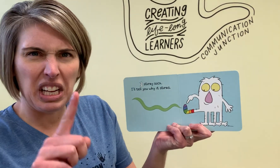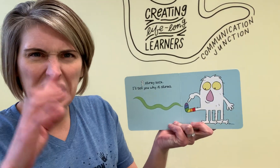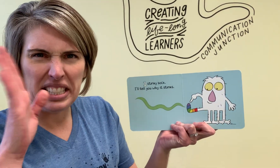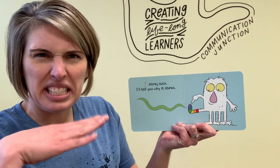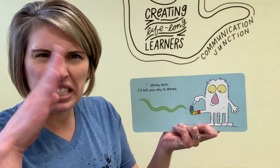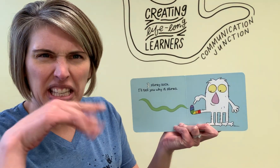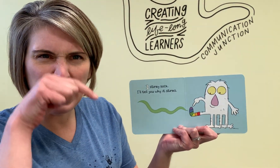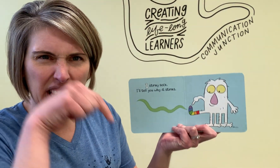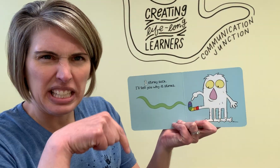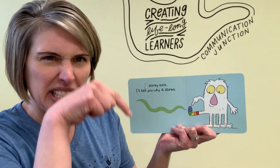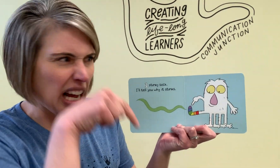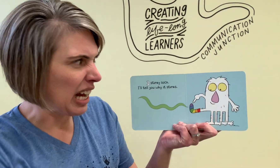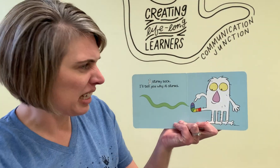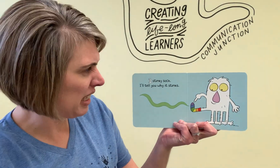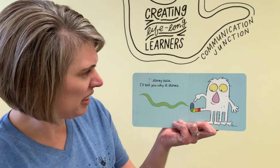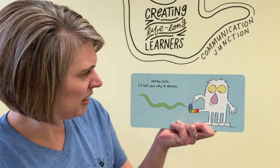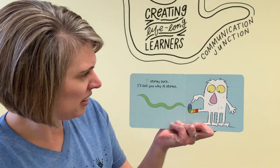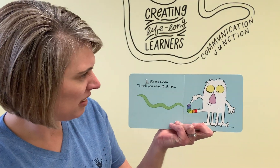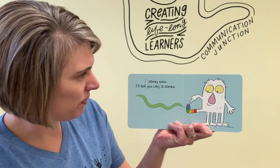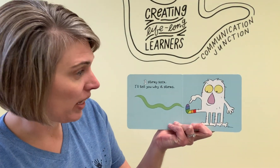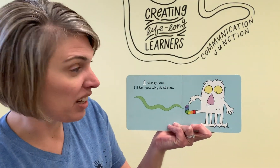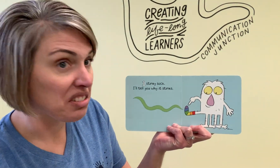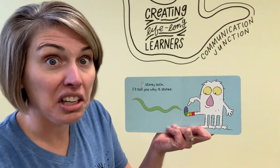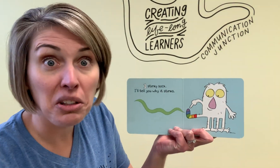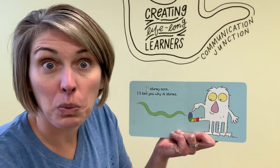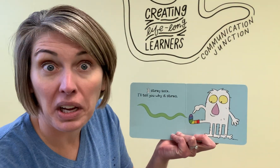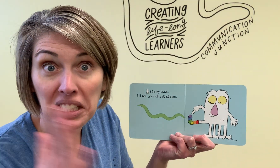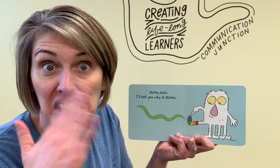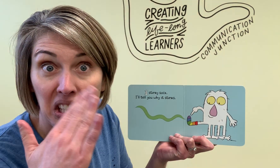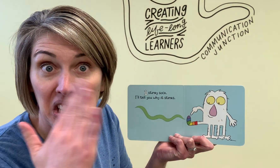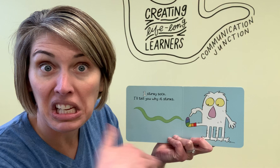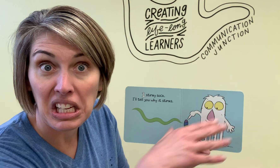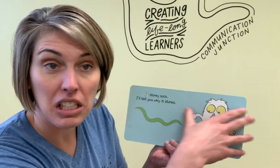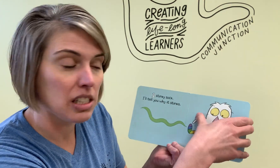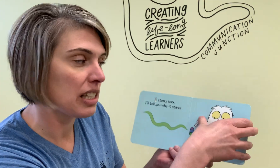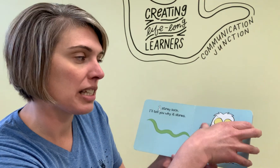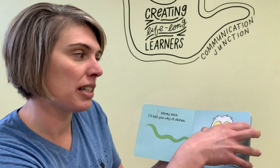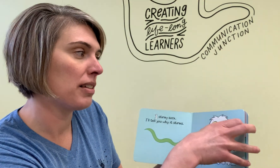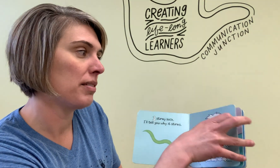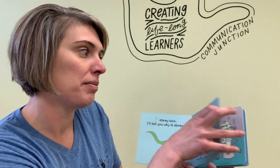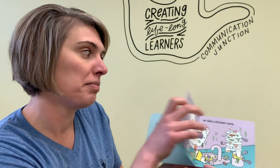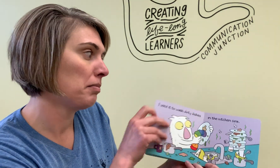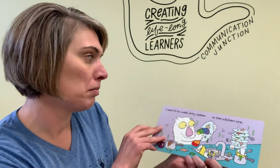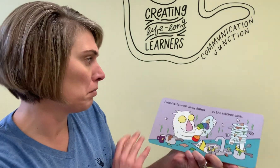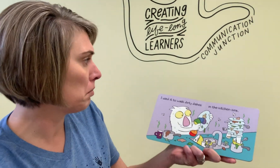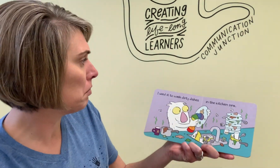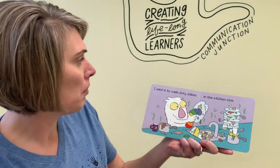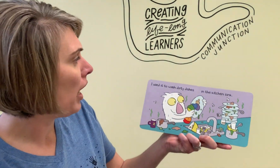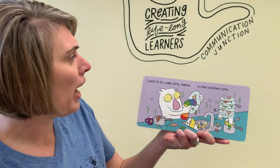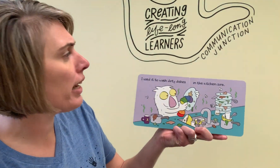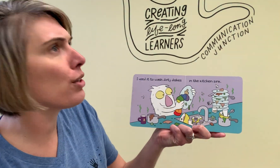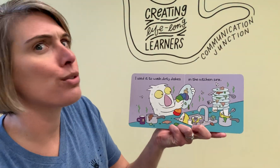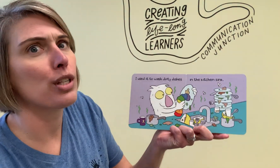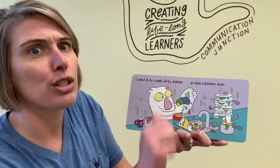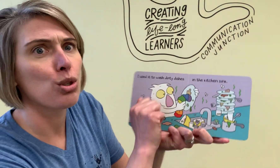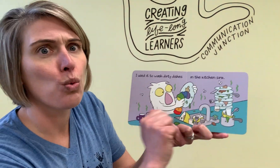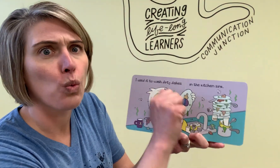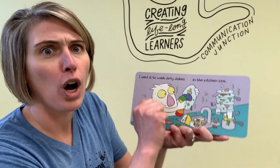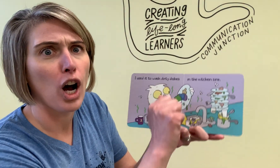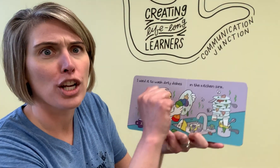1 stinky sock. I'll tell you why it stinks. I used it to wash